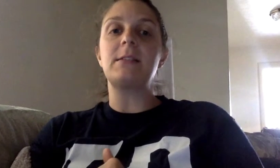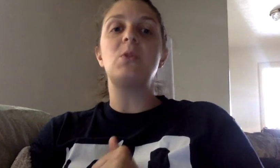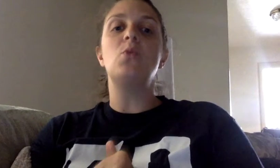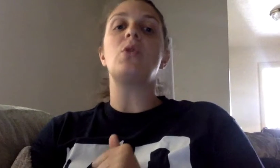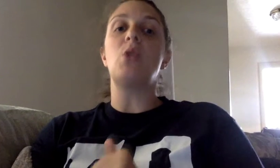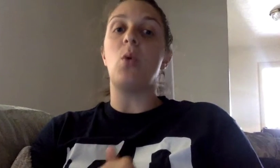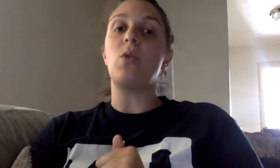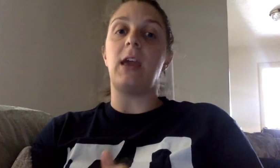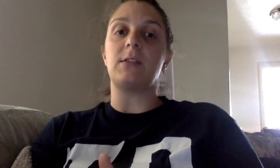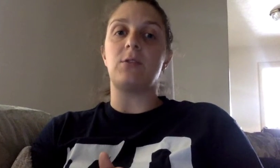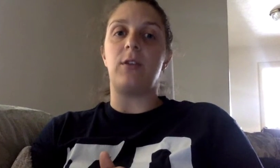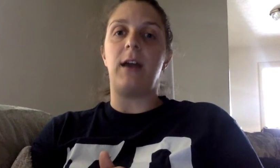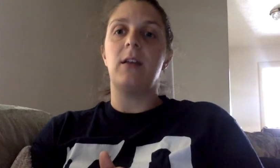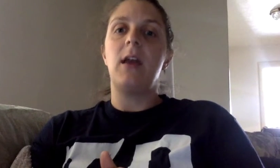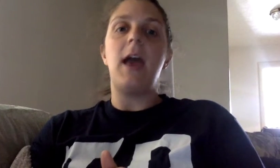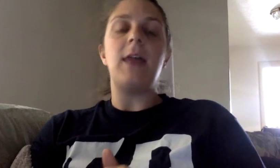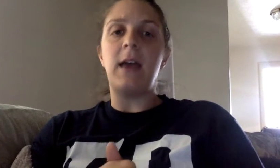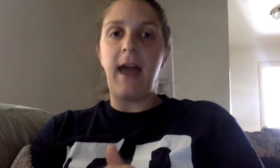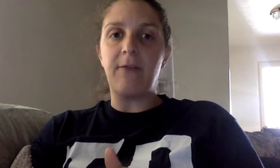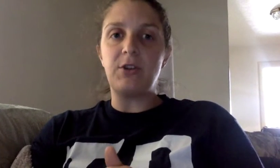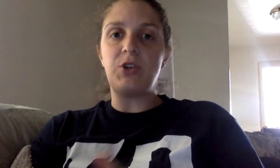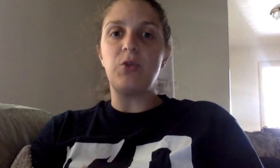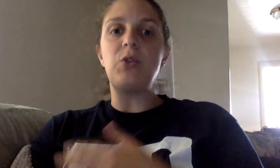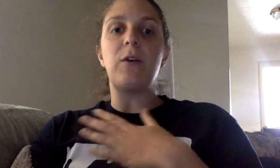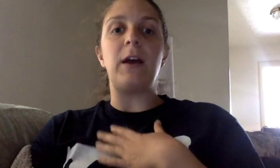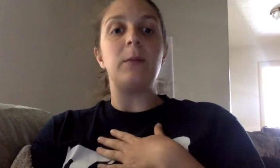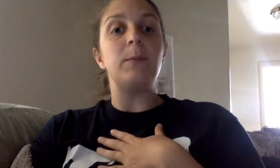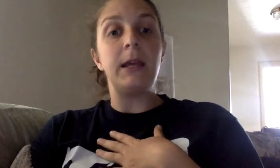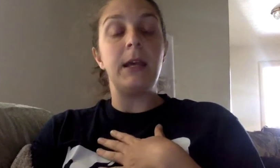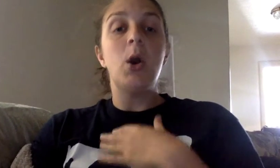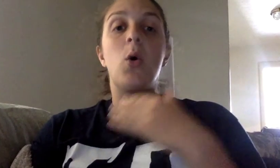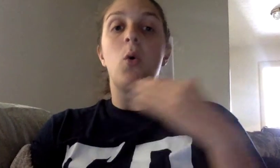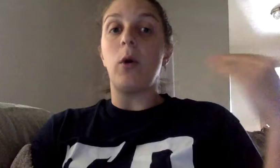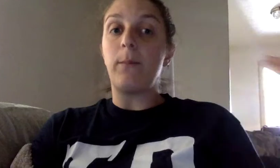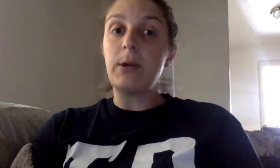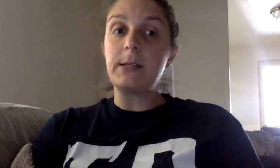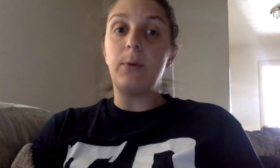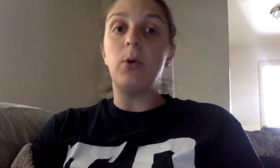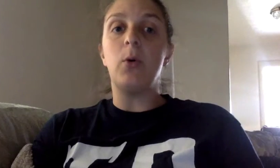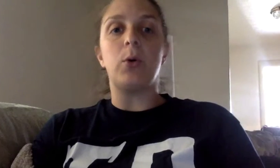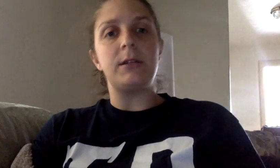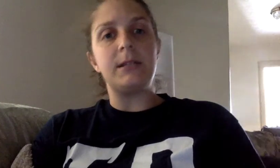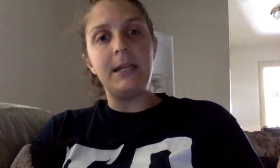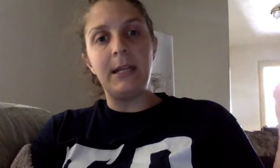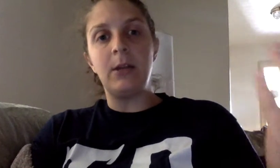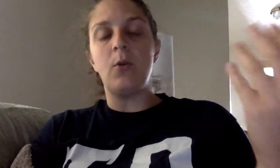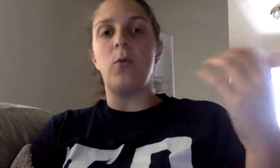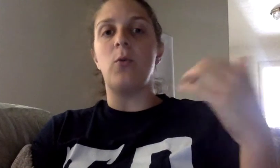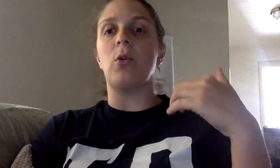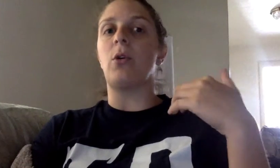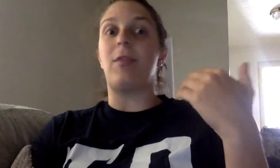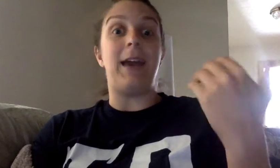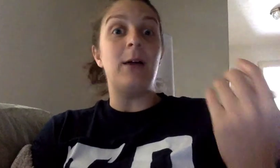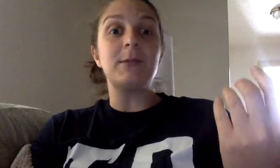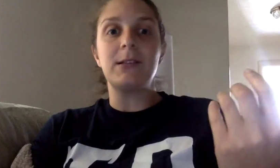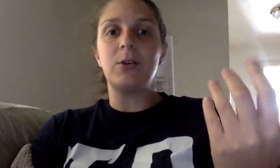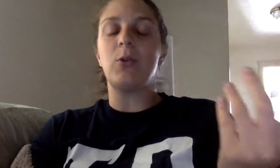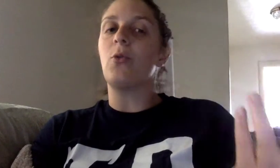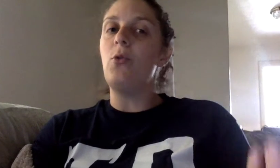who will know the answer to that. And then after the tour, you can find me or a principal or a dean or the counselor or